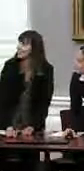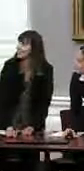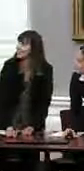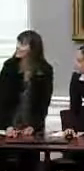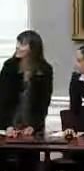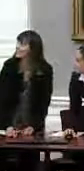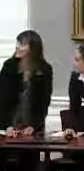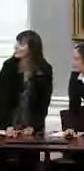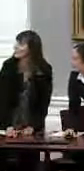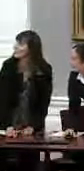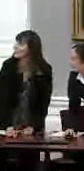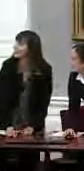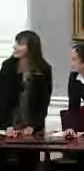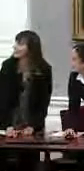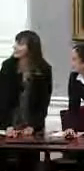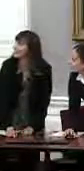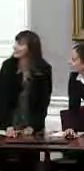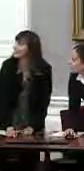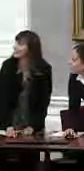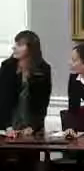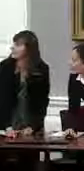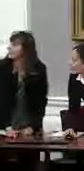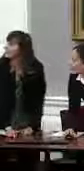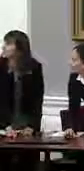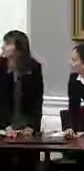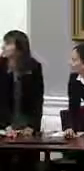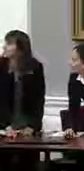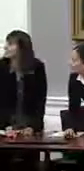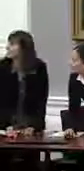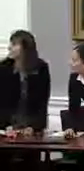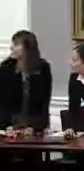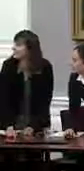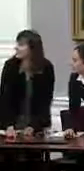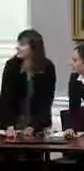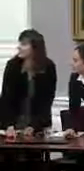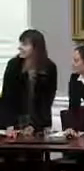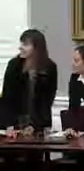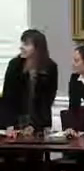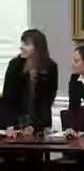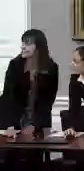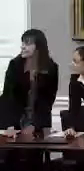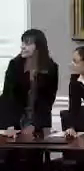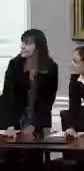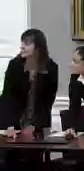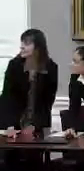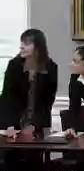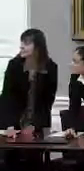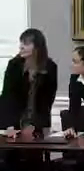Thank you.